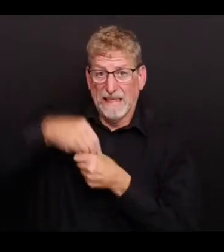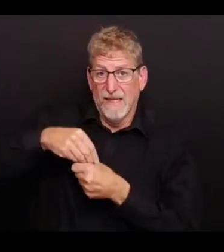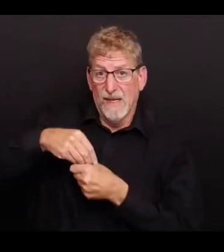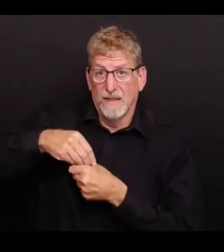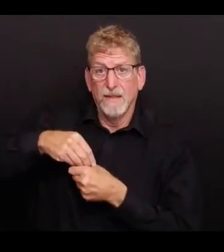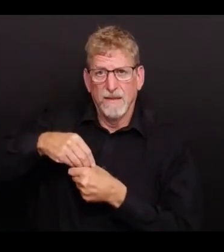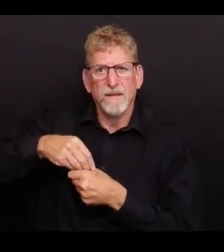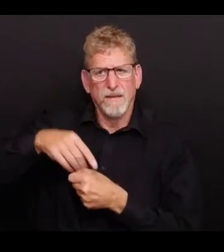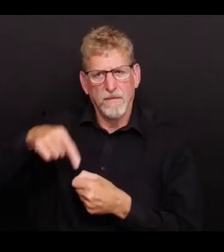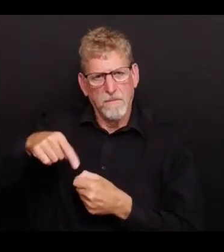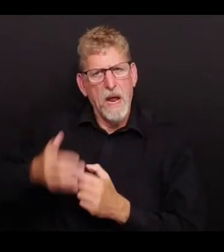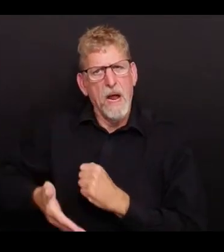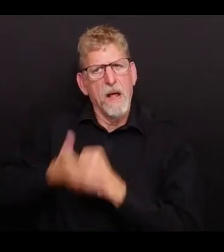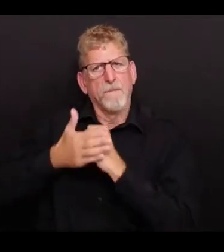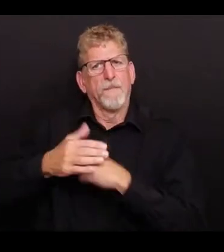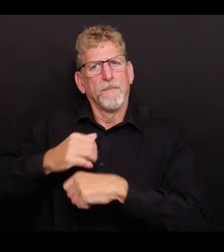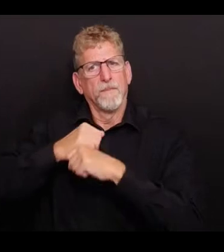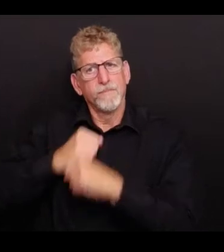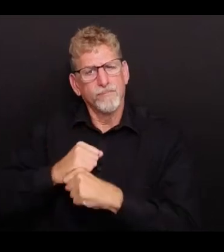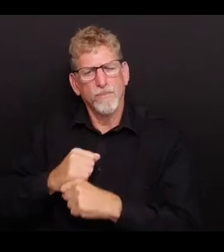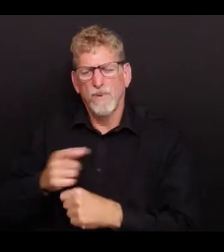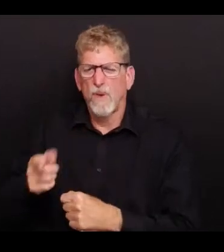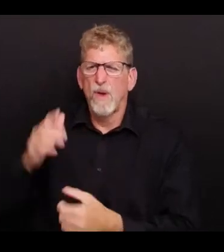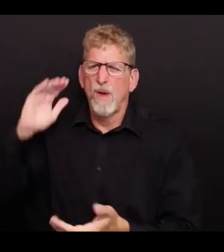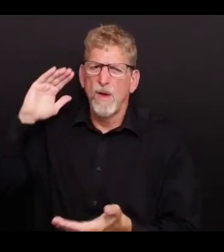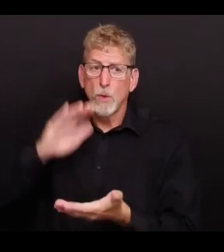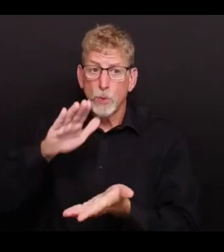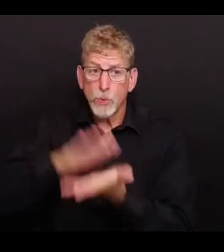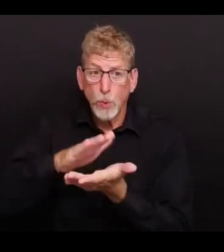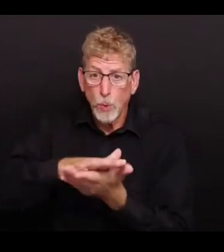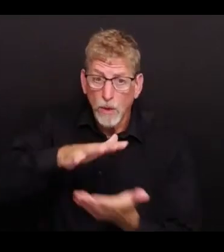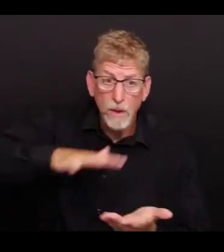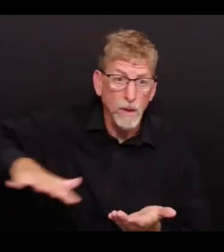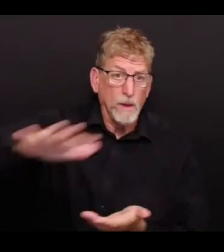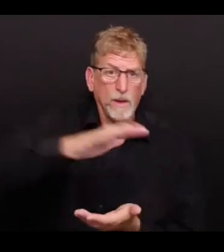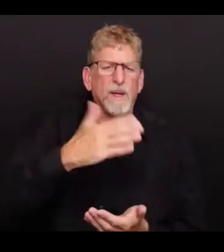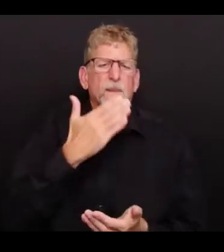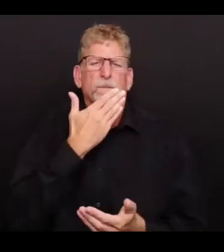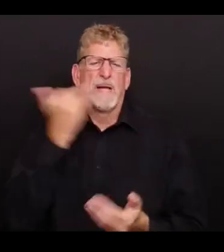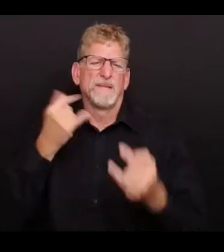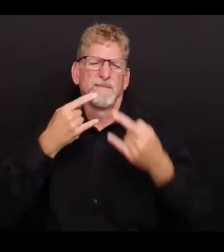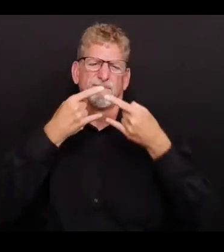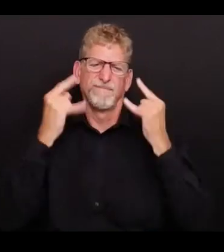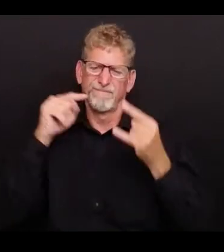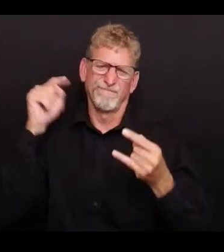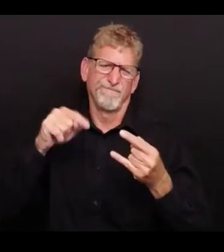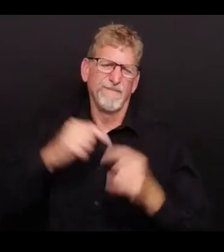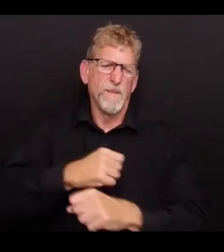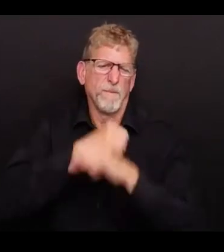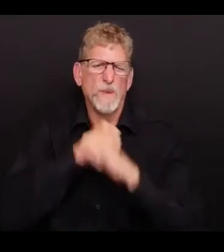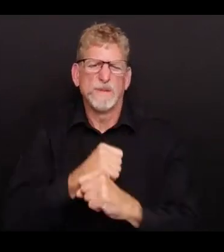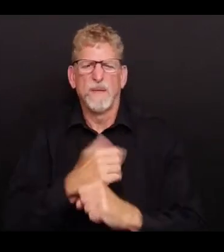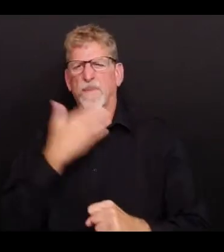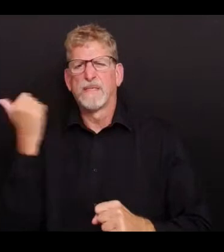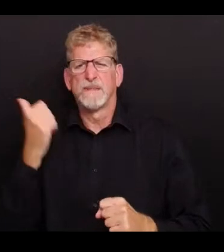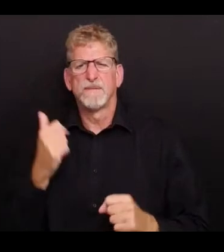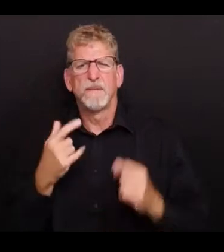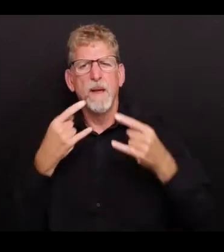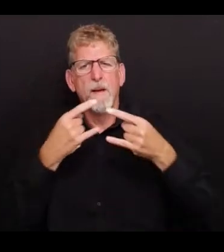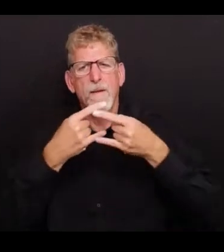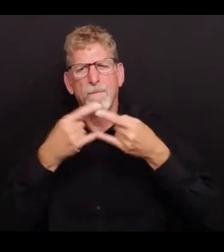people wearing masks is better protection. Masking is just an excellent complementary preventive measure in addition